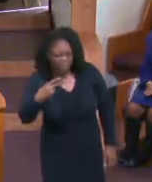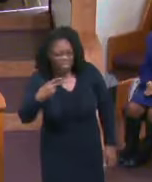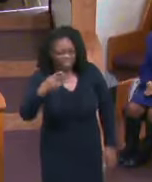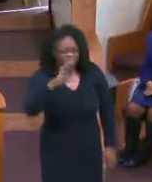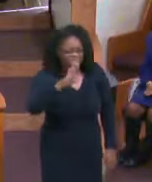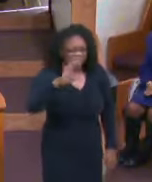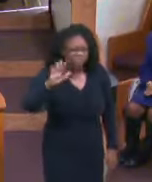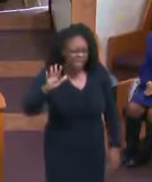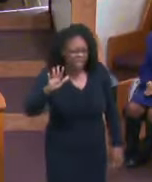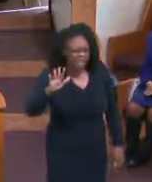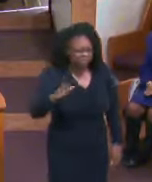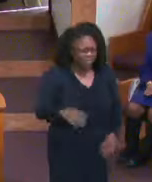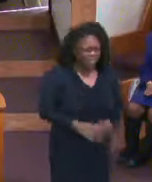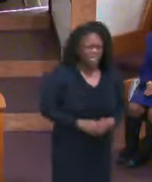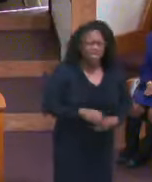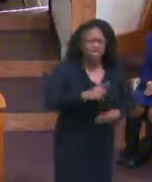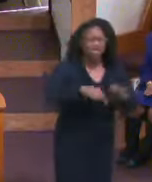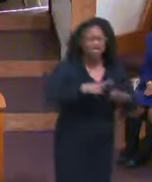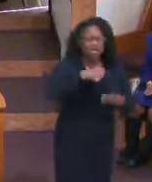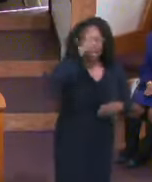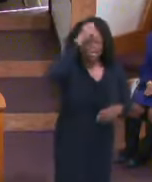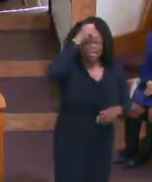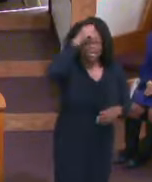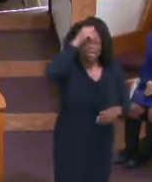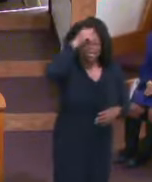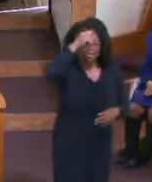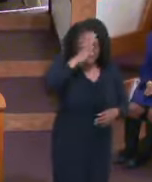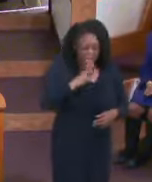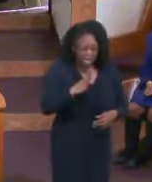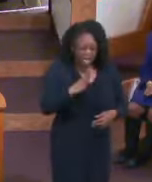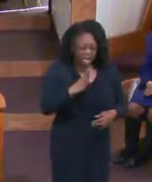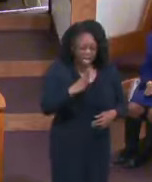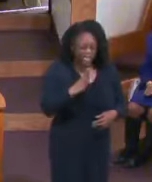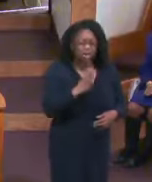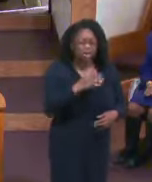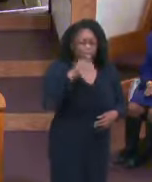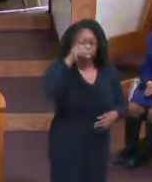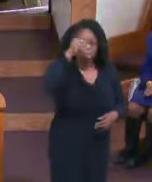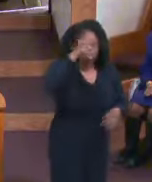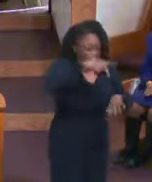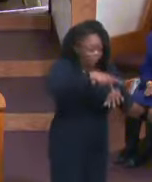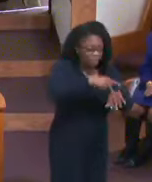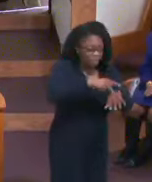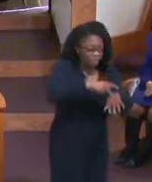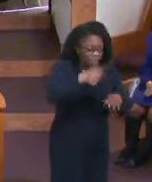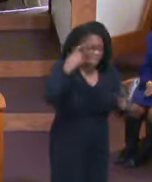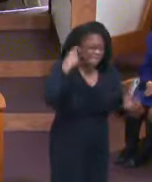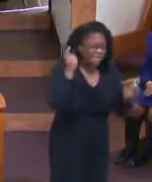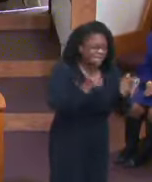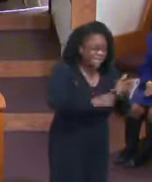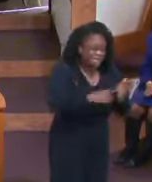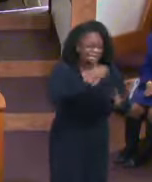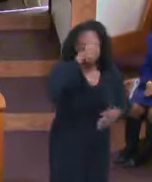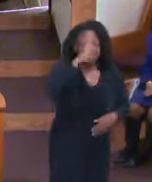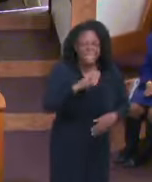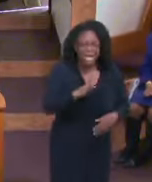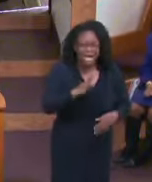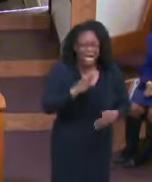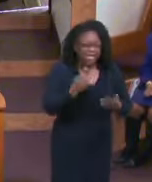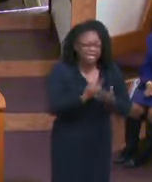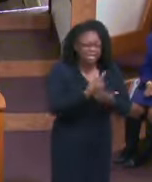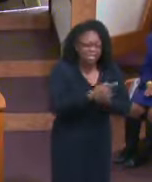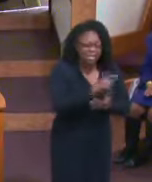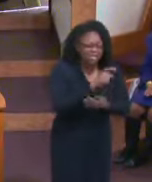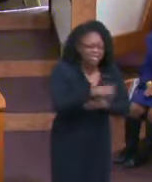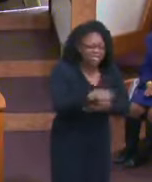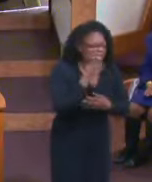he acknowledged that it was God. And see, sometimes it isn't until after we've experienced a V8 moment